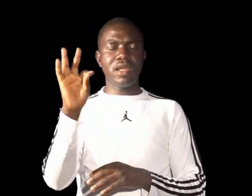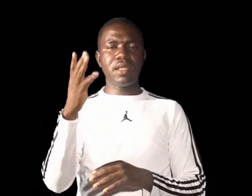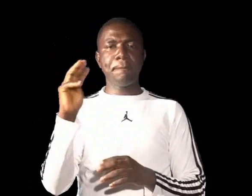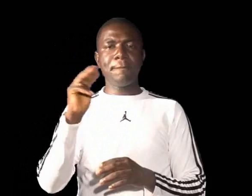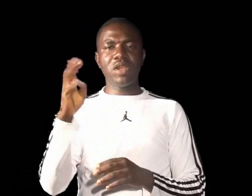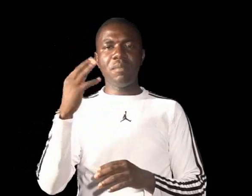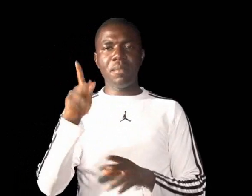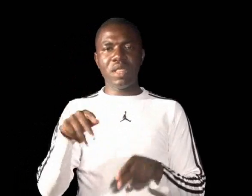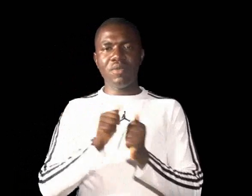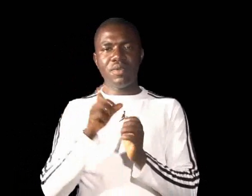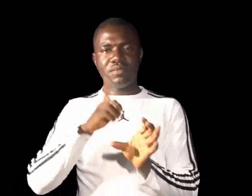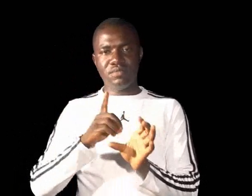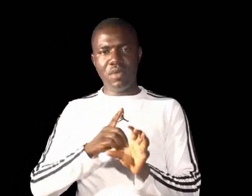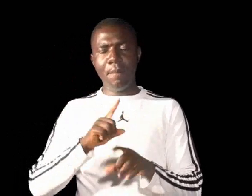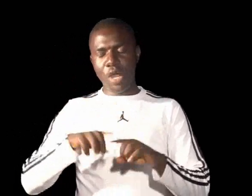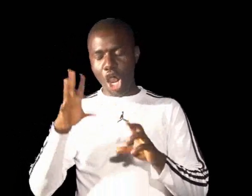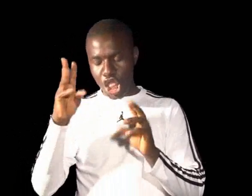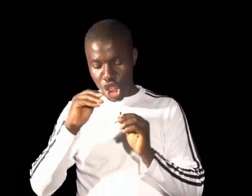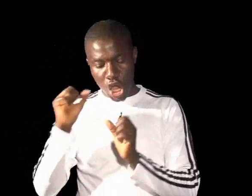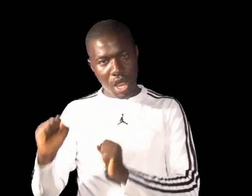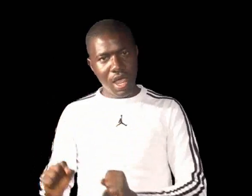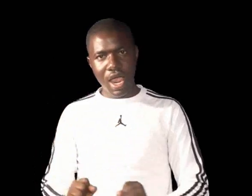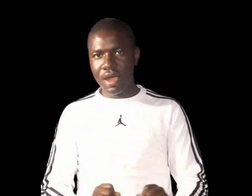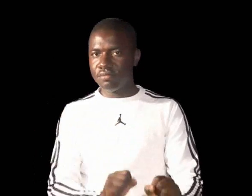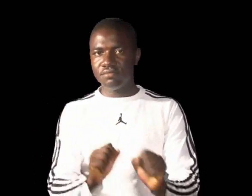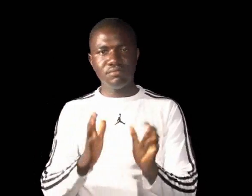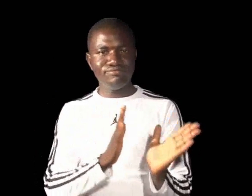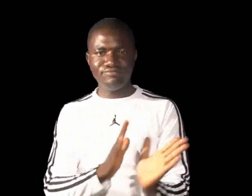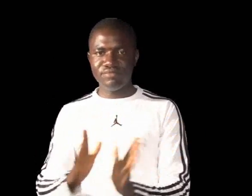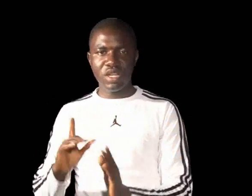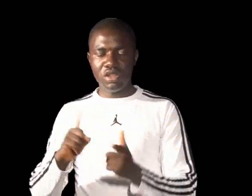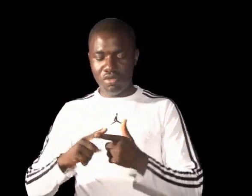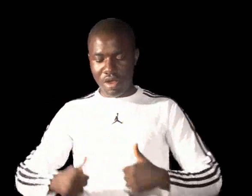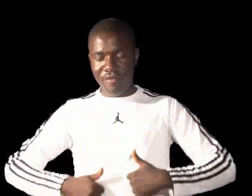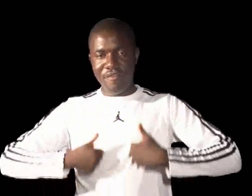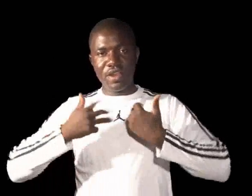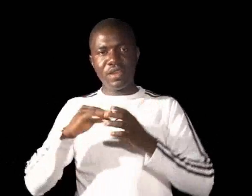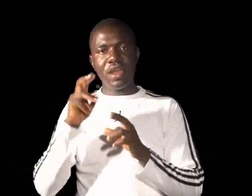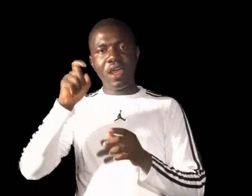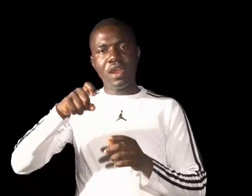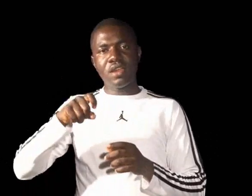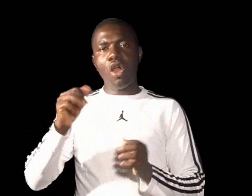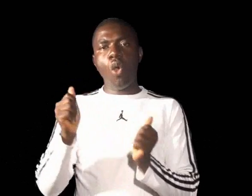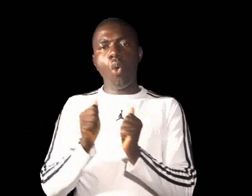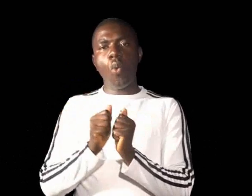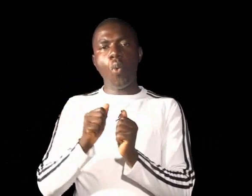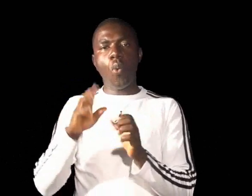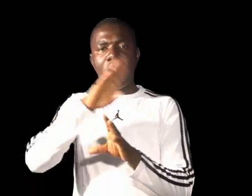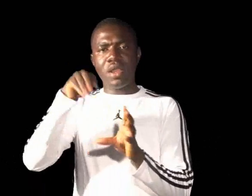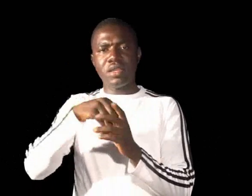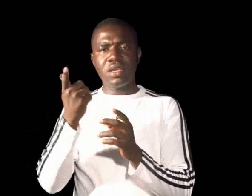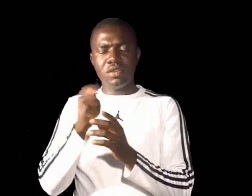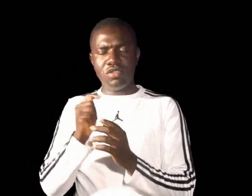disabilities, but no systematic institutional arrangements to address their needs within the framework of a rights-based